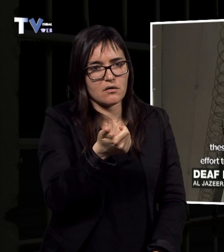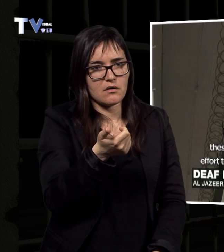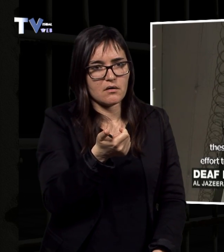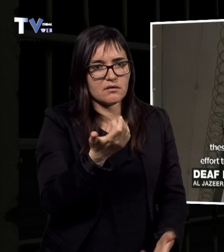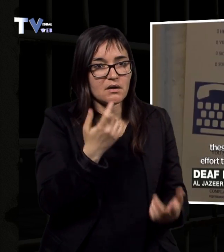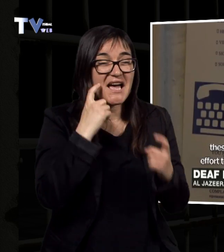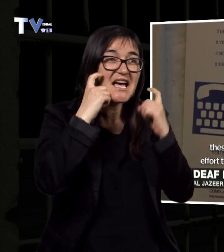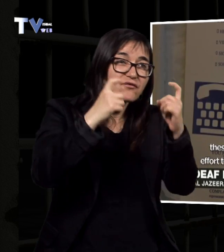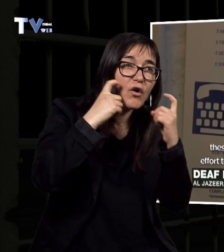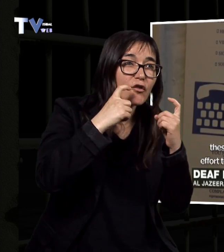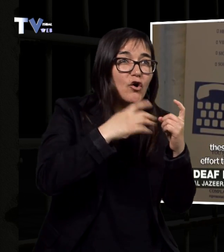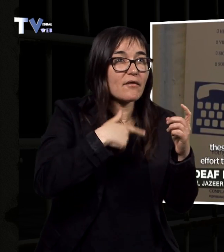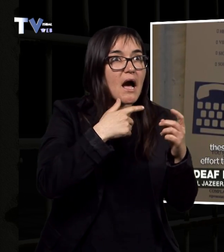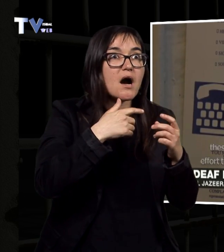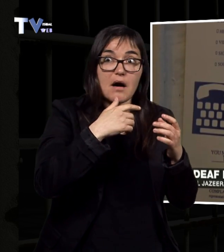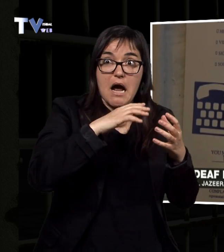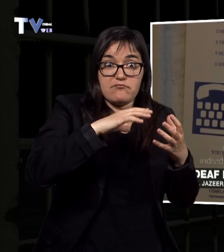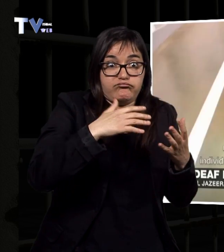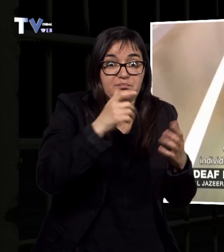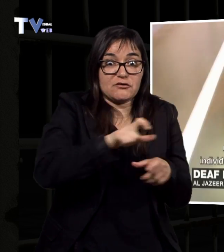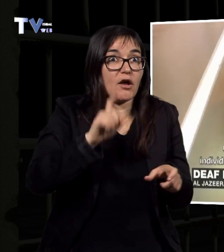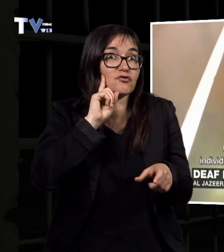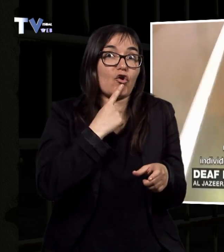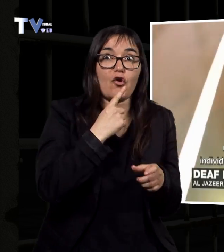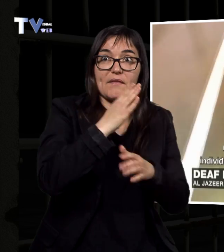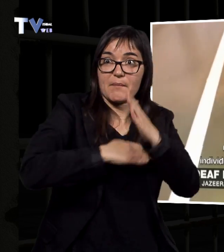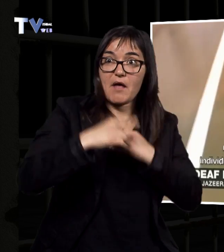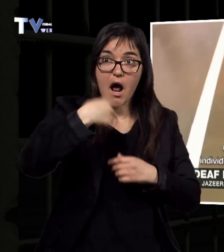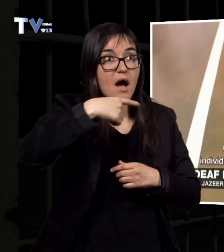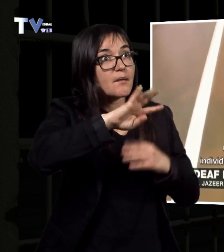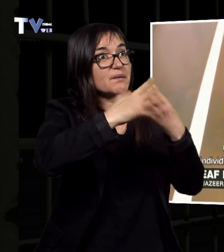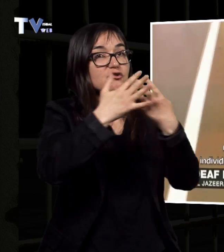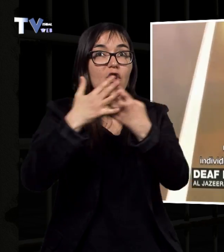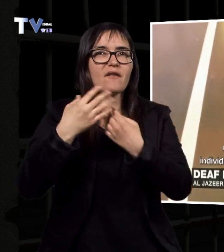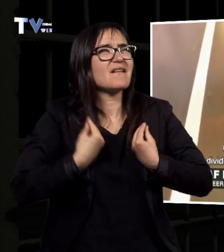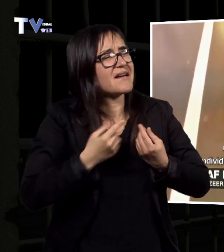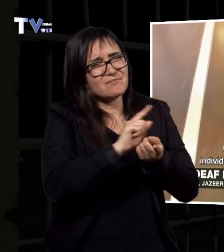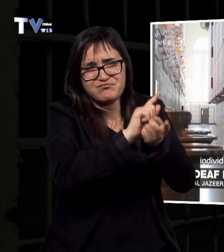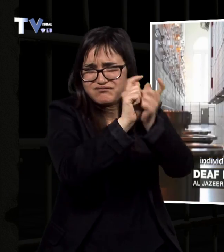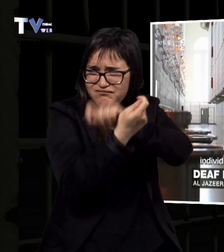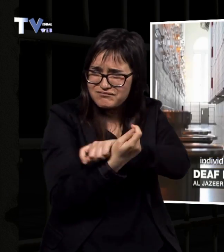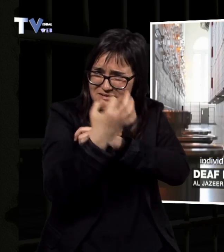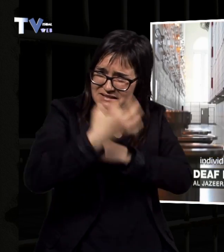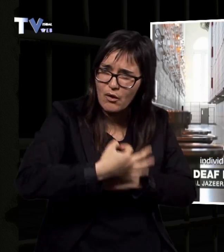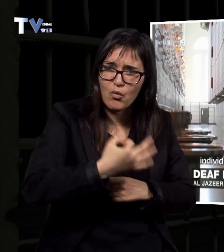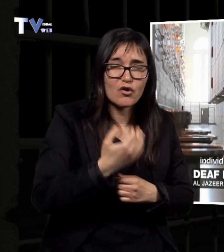effort to do this on a local and national level would make a huge difference for disabled individuals who are now in our prisons and